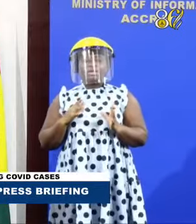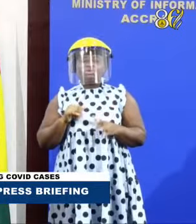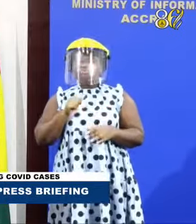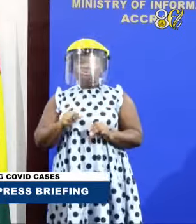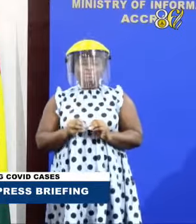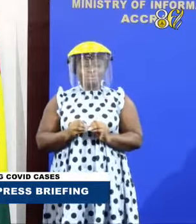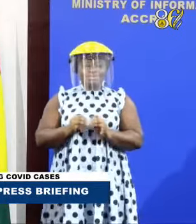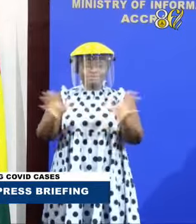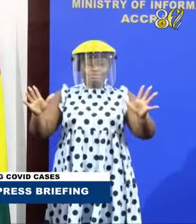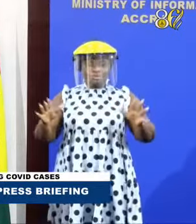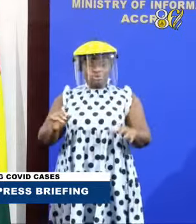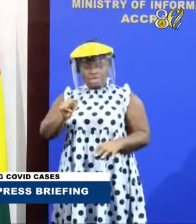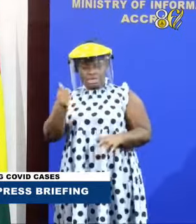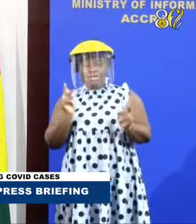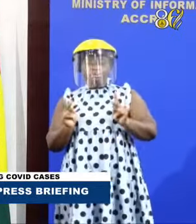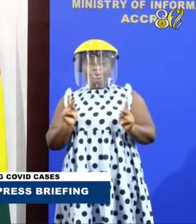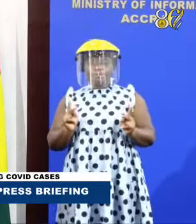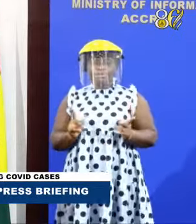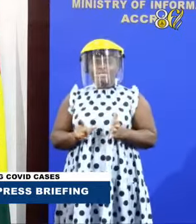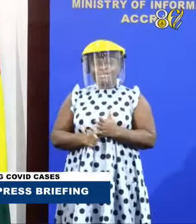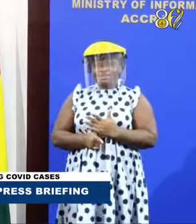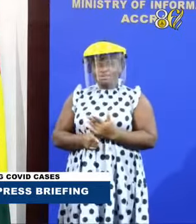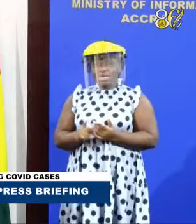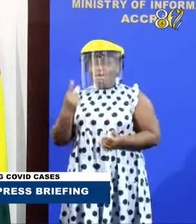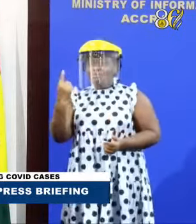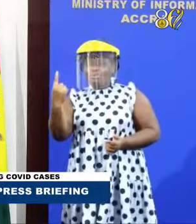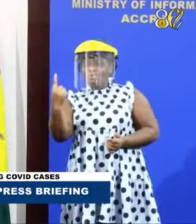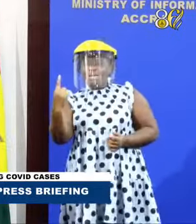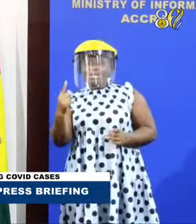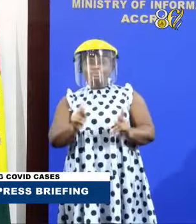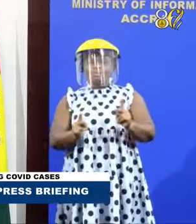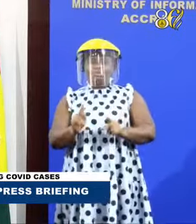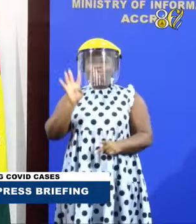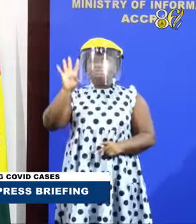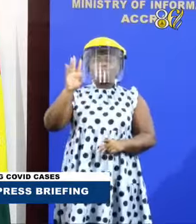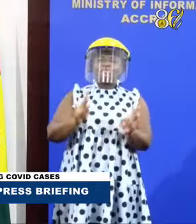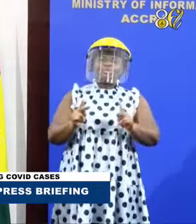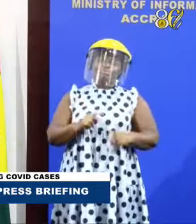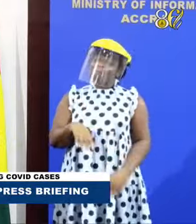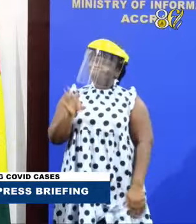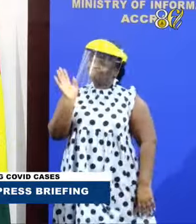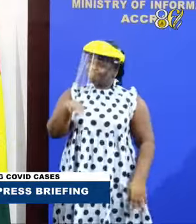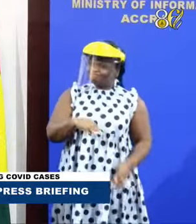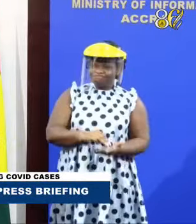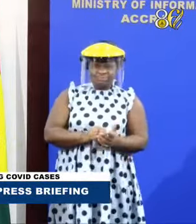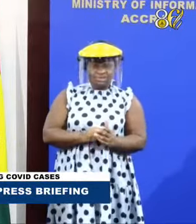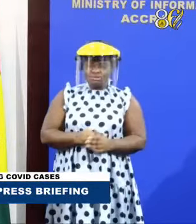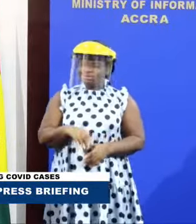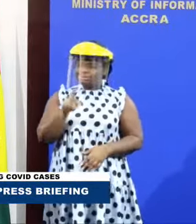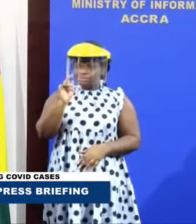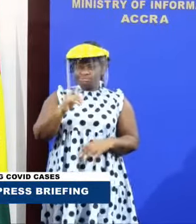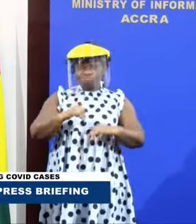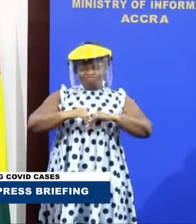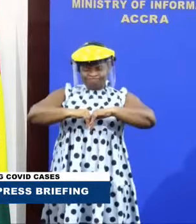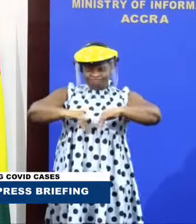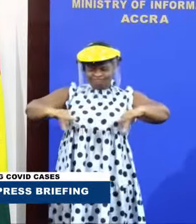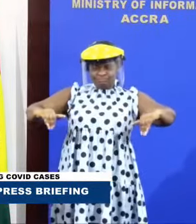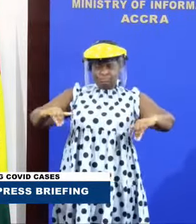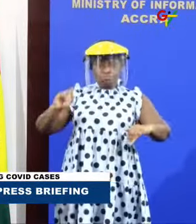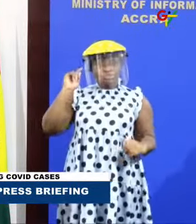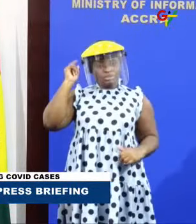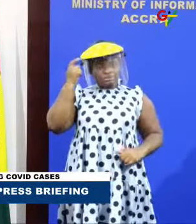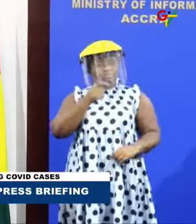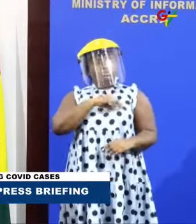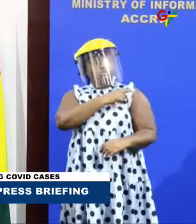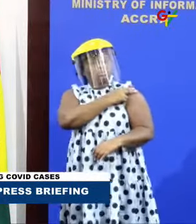in the household, they go, you have only one room for 4 people, definitely you have to put you in a government isolating